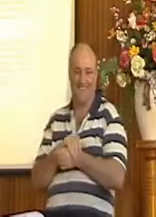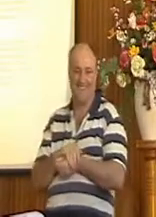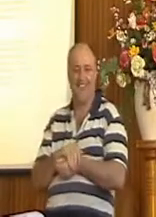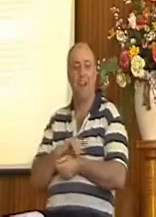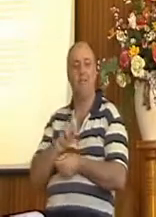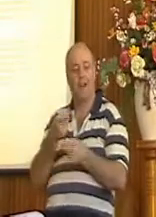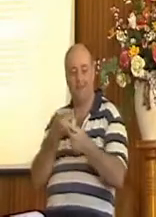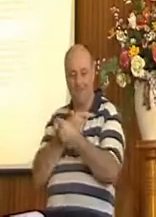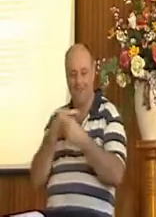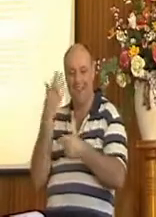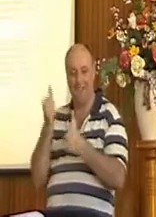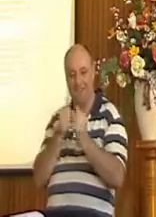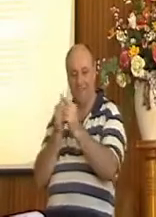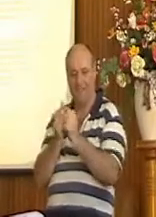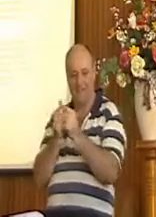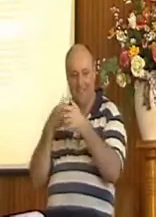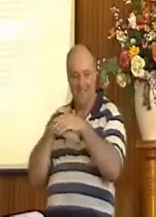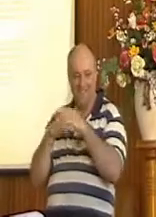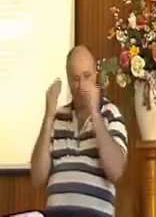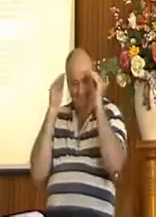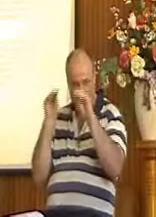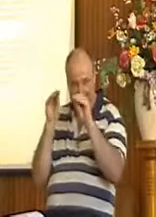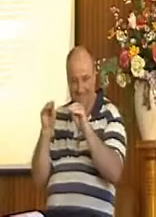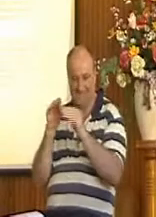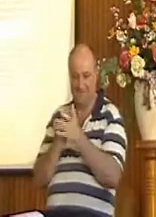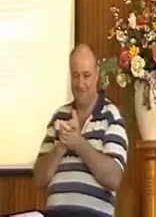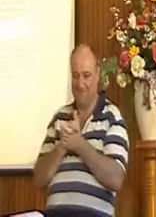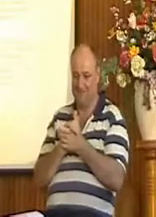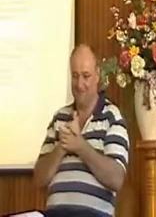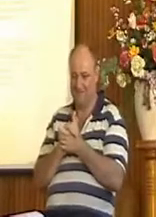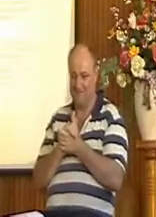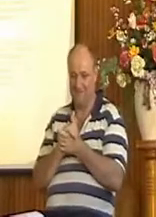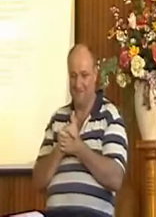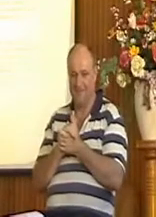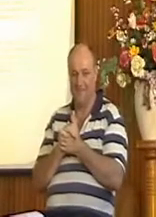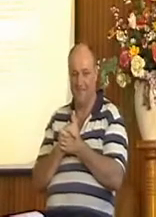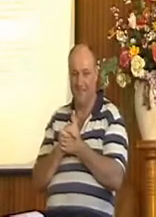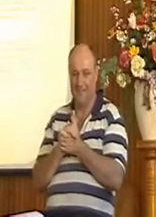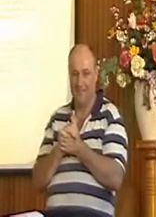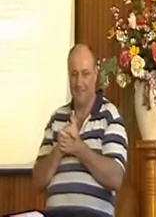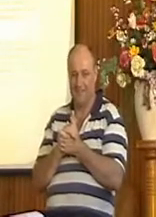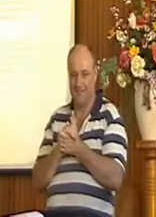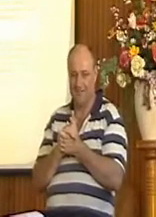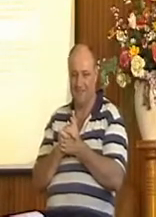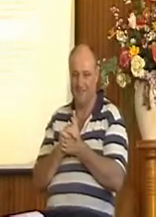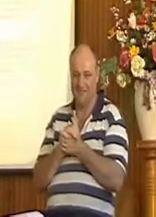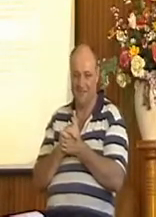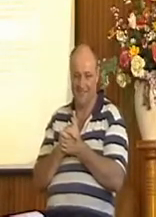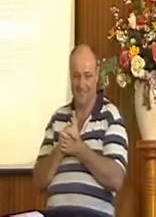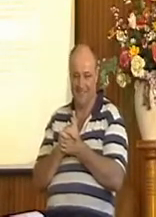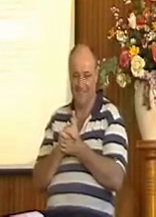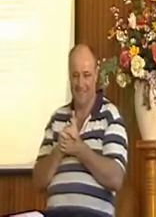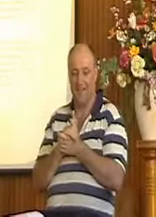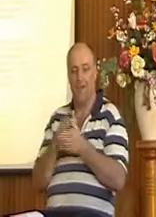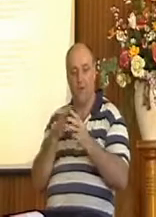but we're having fellowship together in teaching. It's a word that's given a tremendous variety